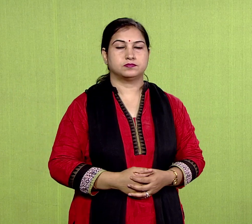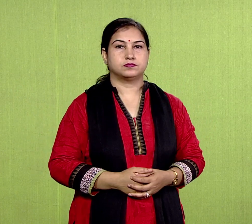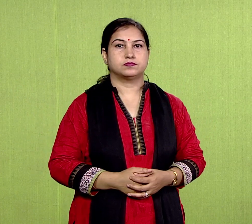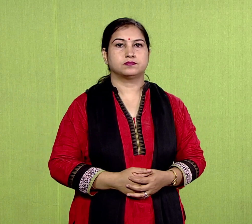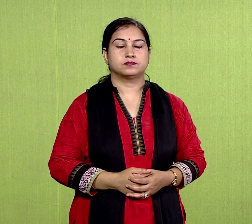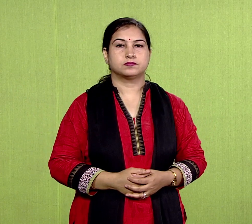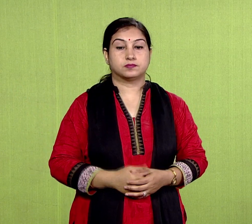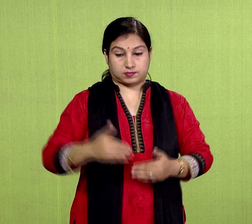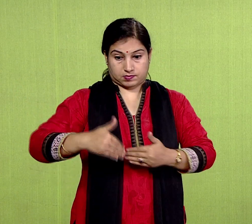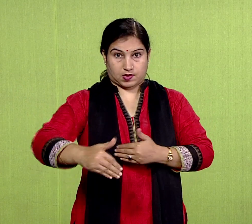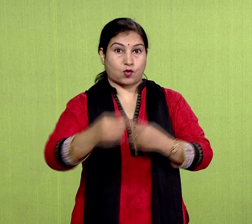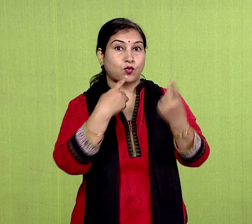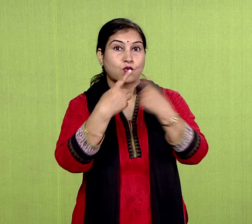Now we will talk about Gupta age.